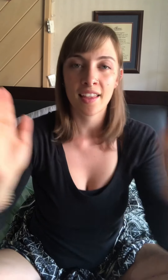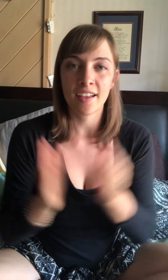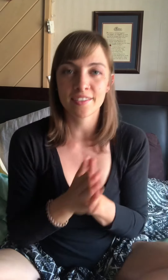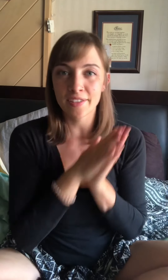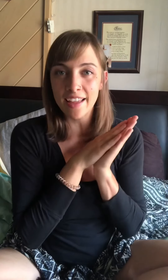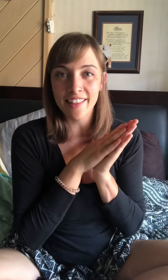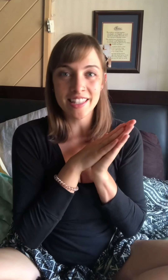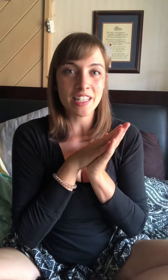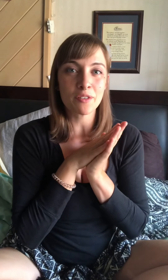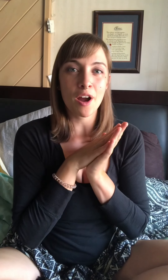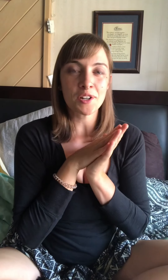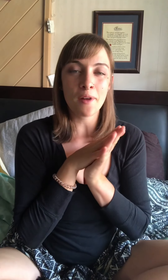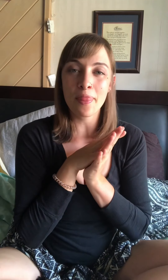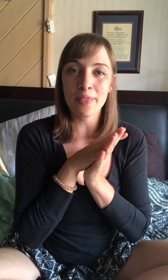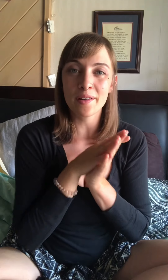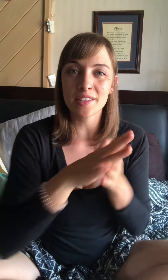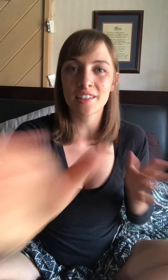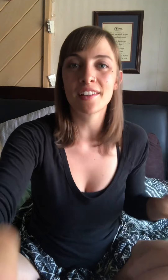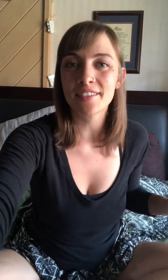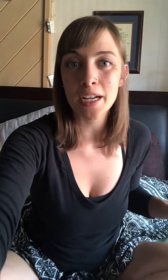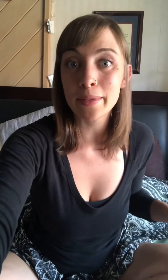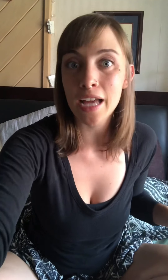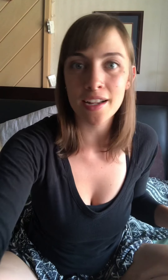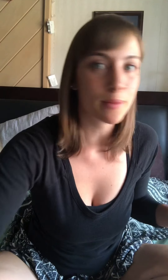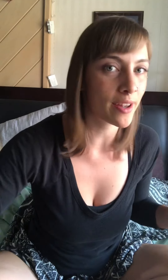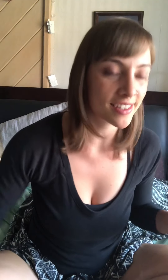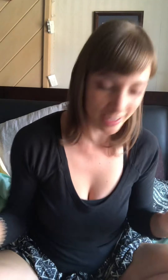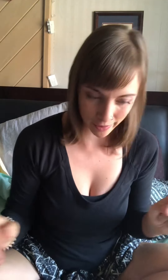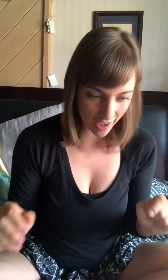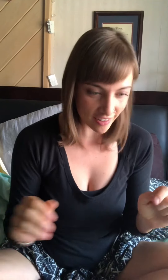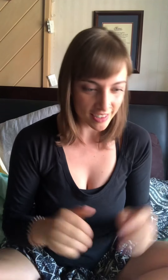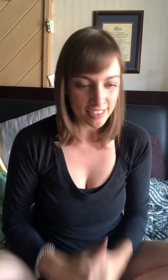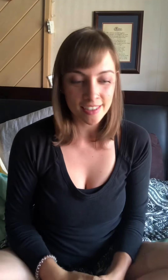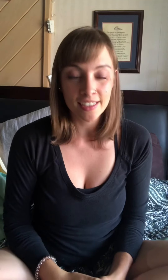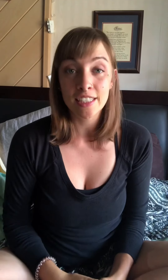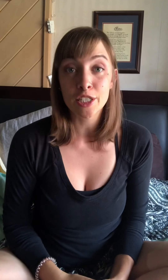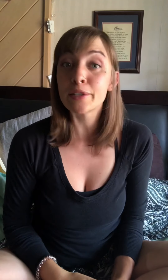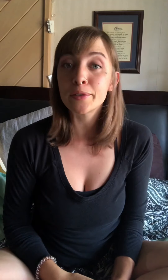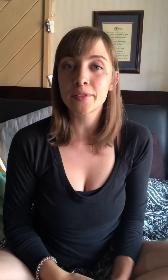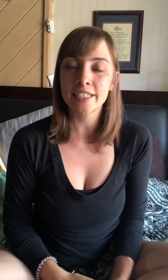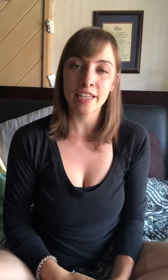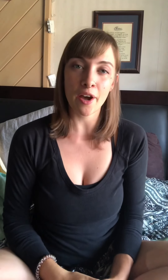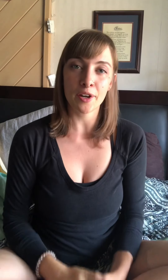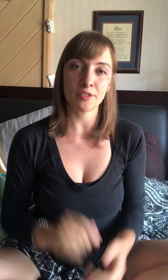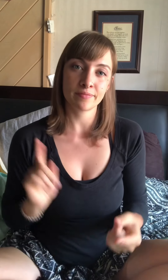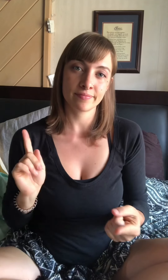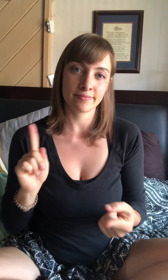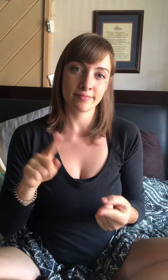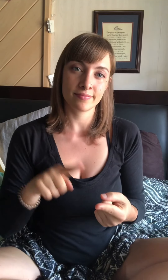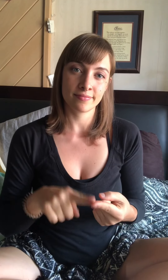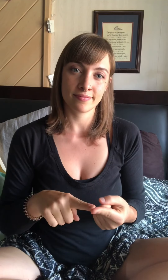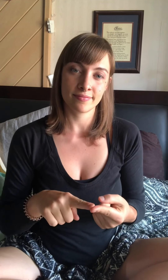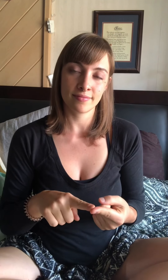All right, let's do our run through so you don't have to hear me talk as much. Here we go. 2, T-O.